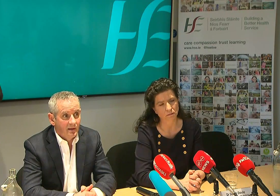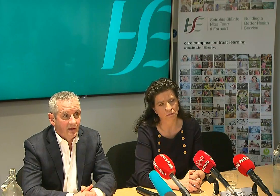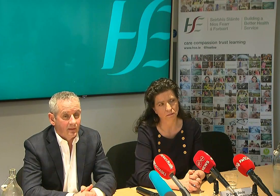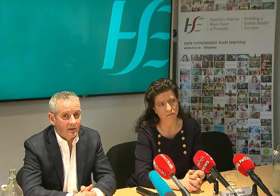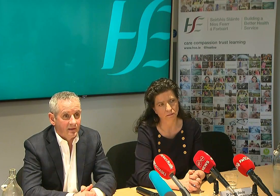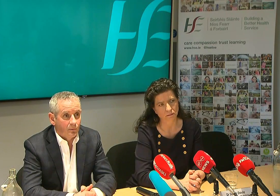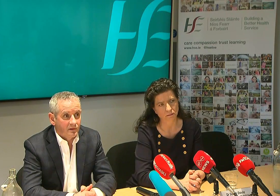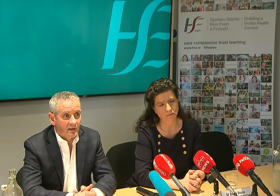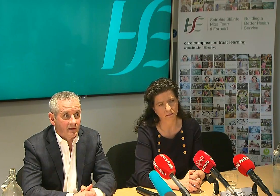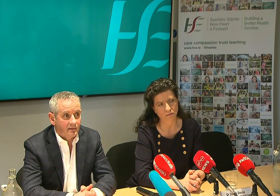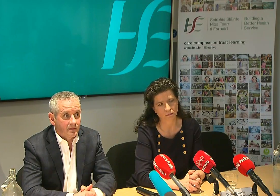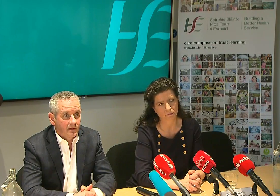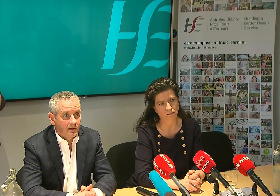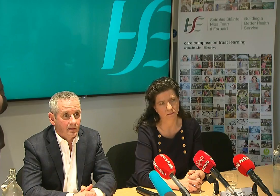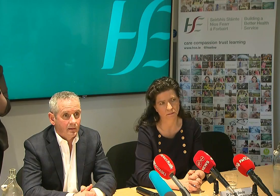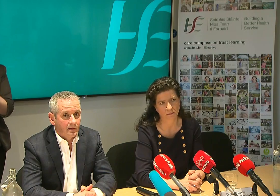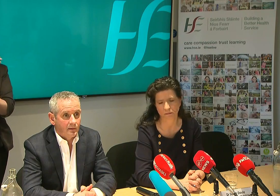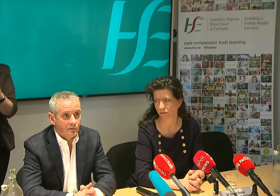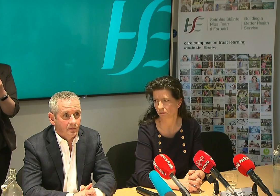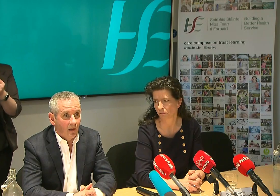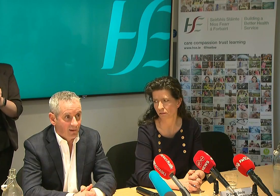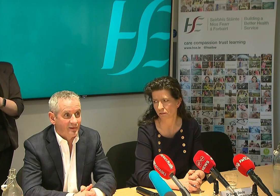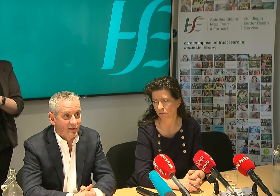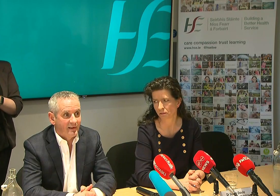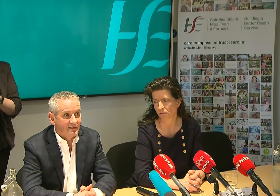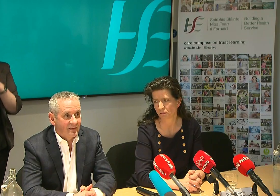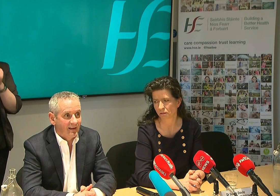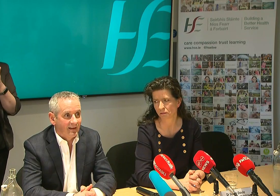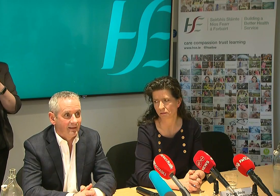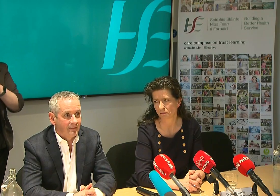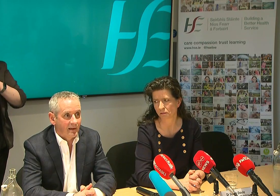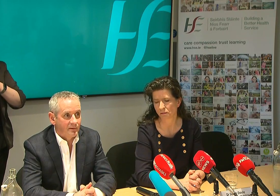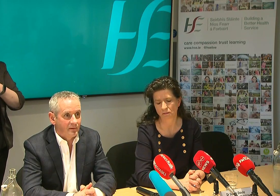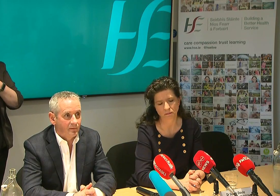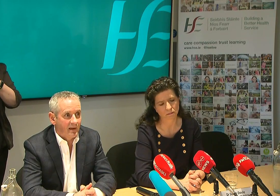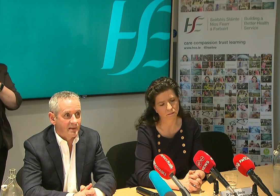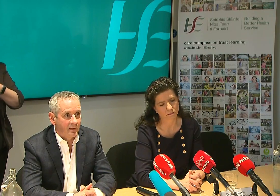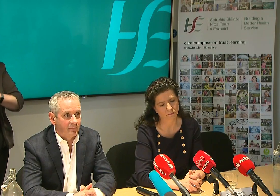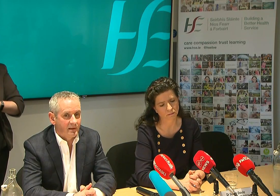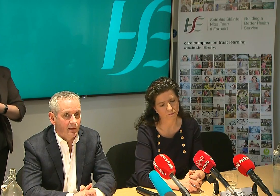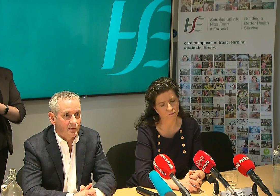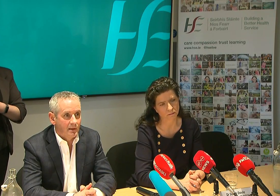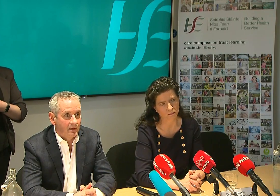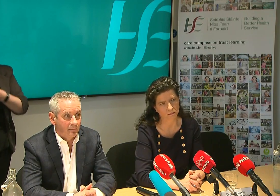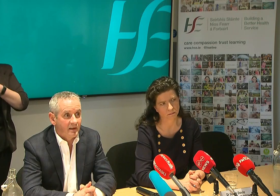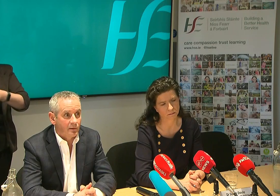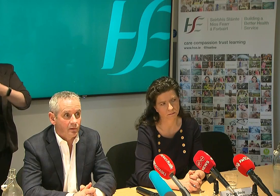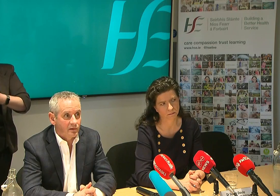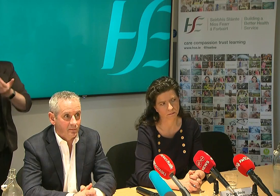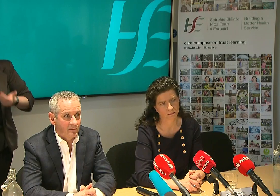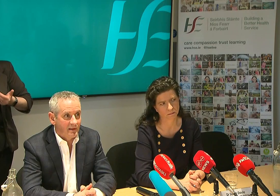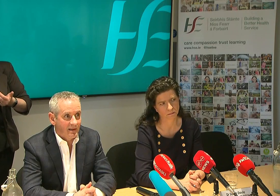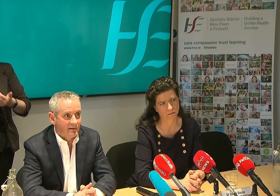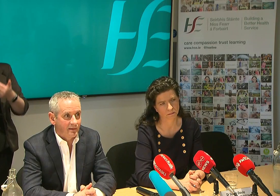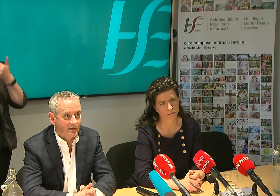context. I mean, I think one thing that is on our side in terms of the phase that we're in right now is there is a